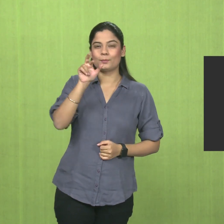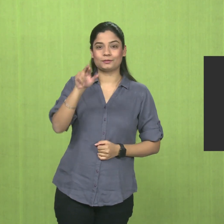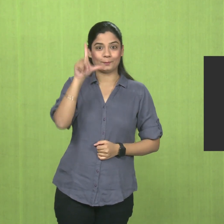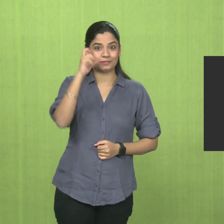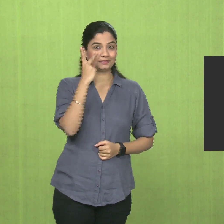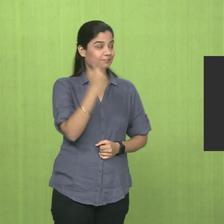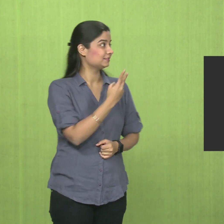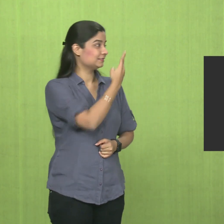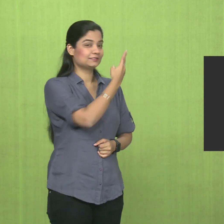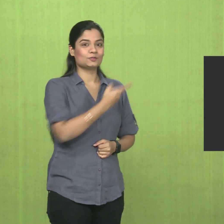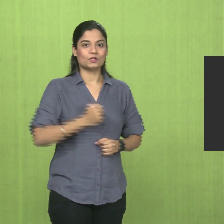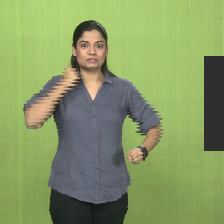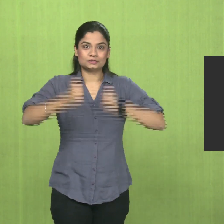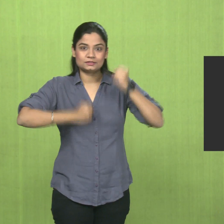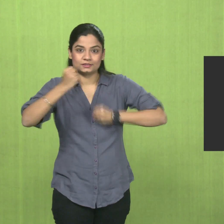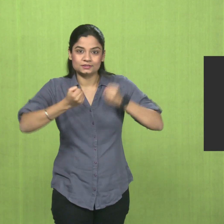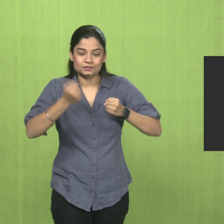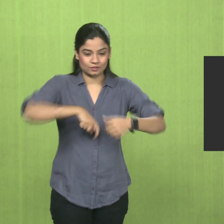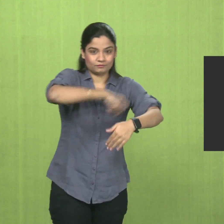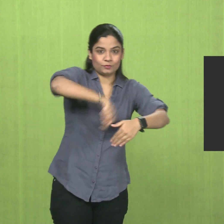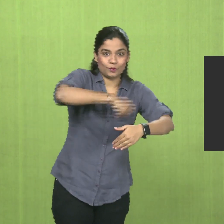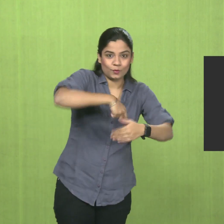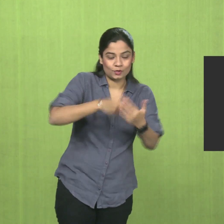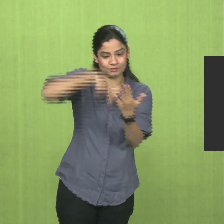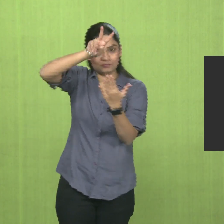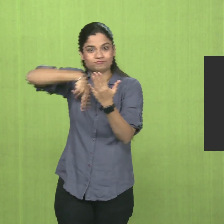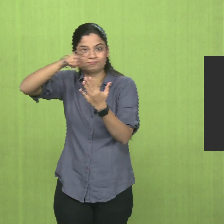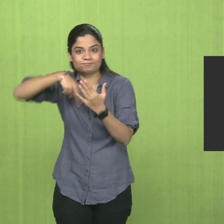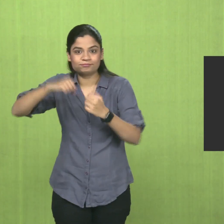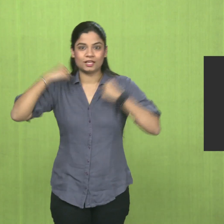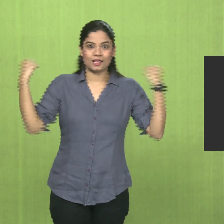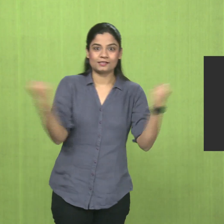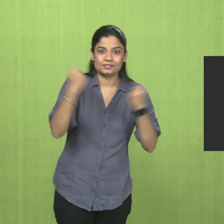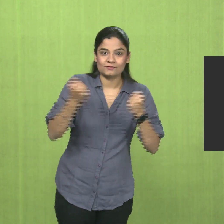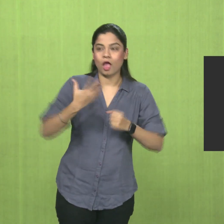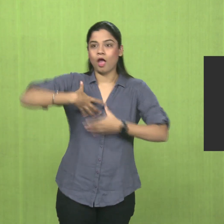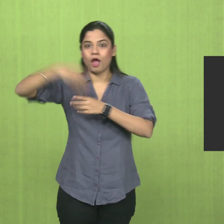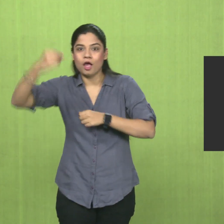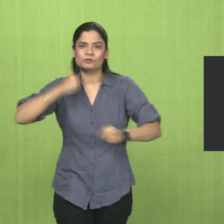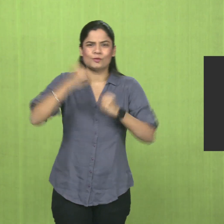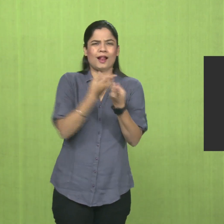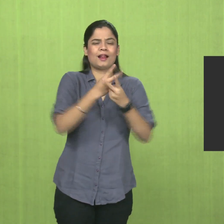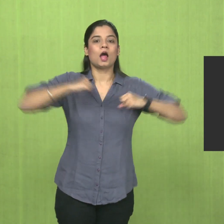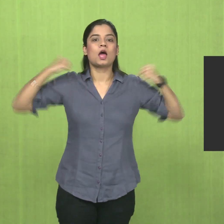Abilities, as you can see in the picture, possession of different skills to do something like cooking,